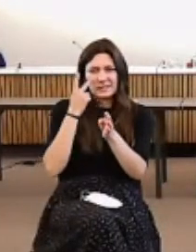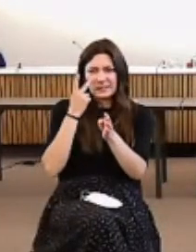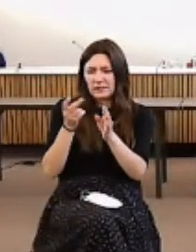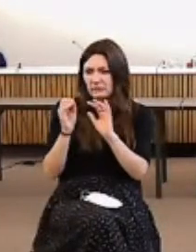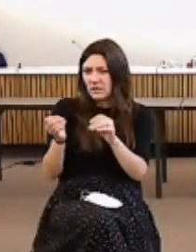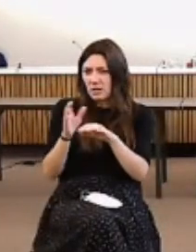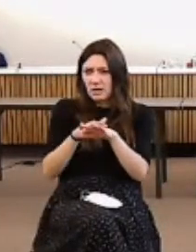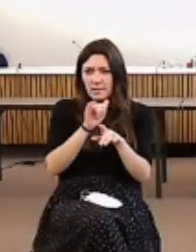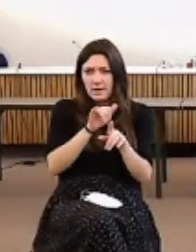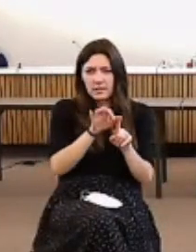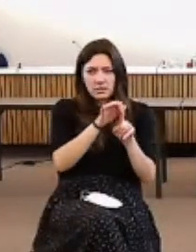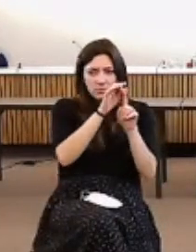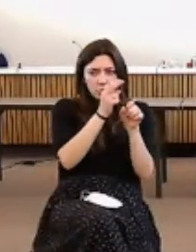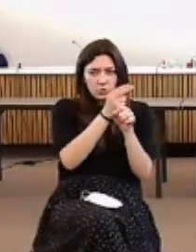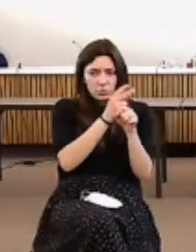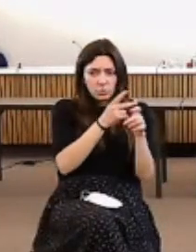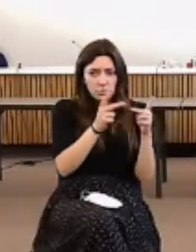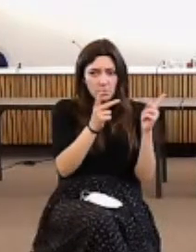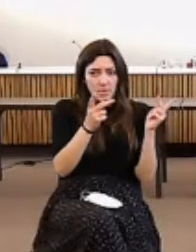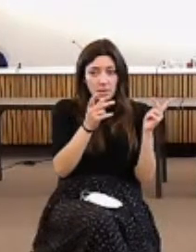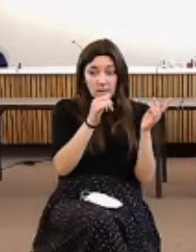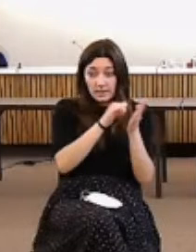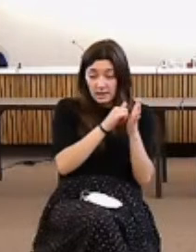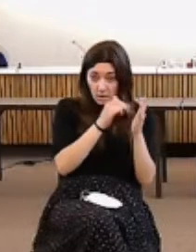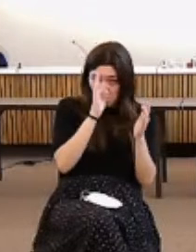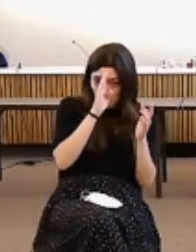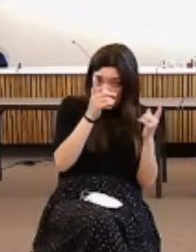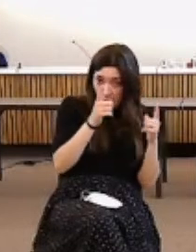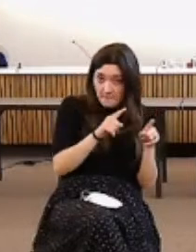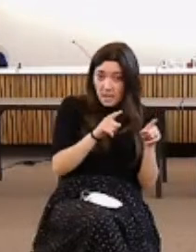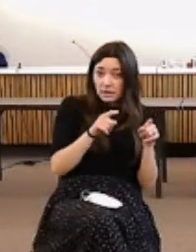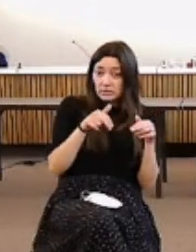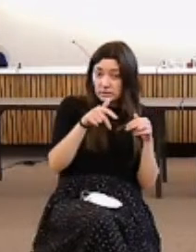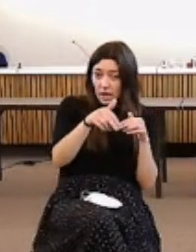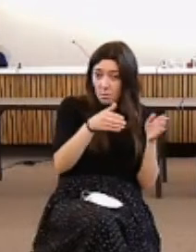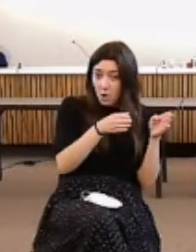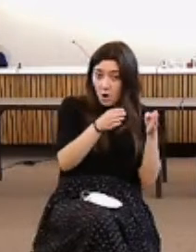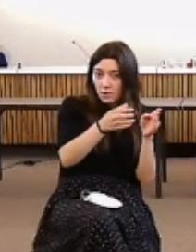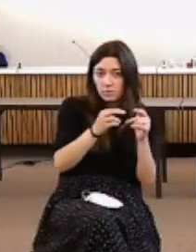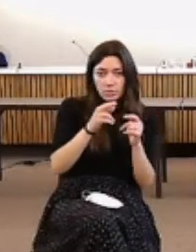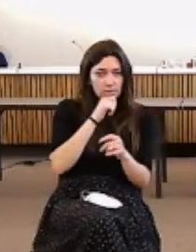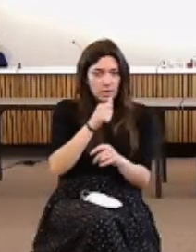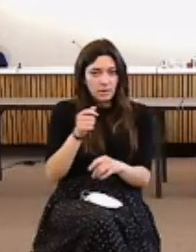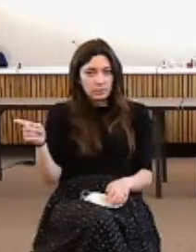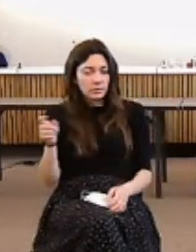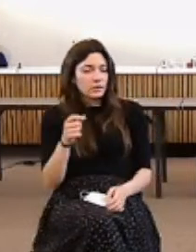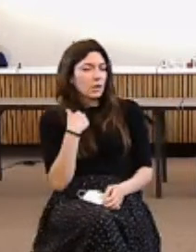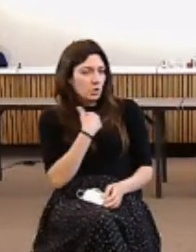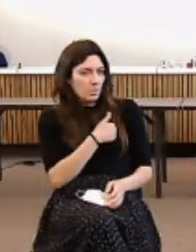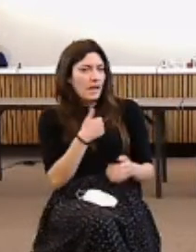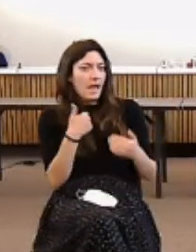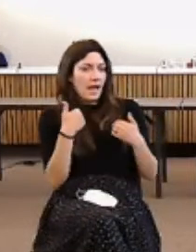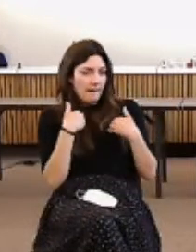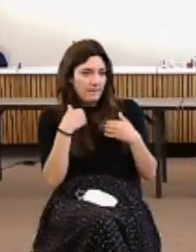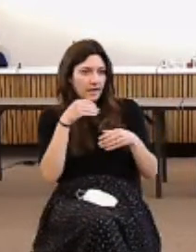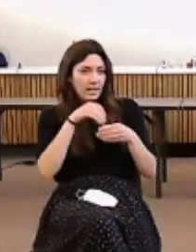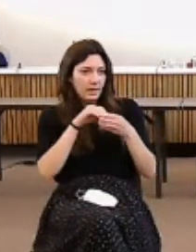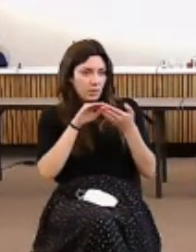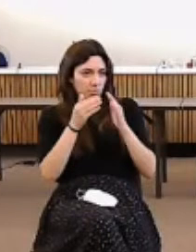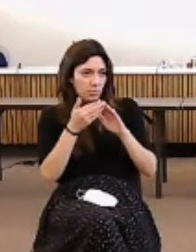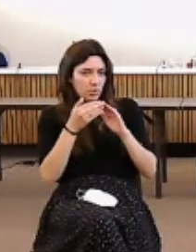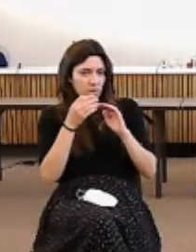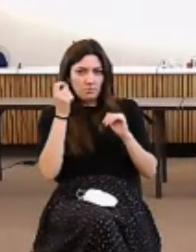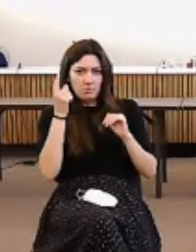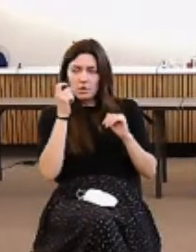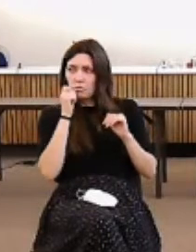in consideration or not anymore? So we have sidewalks throughout the community. I don't believe there are any